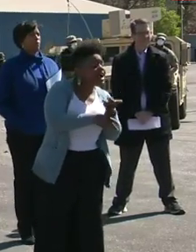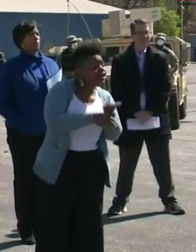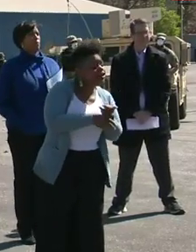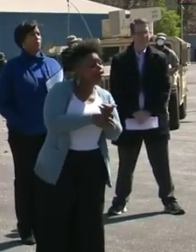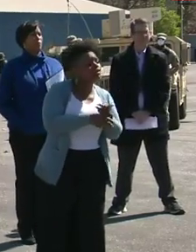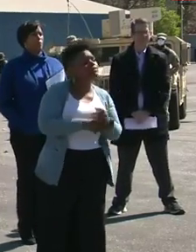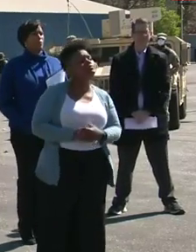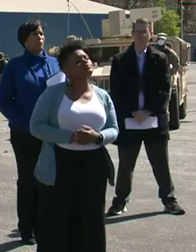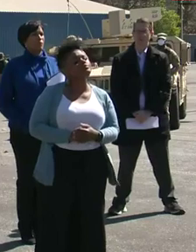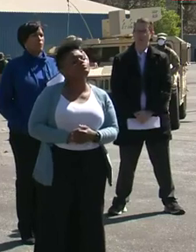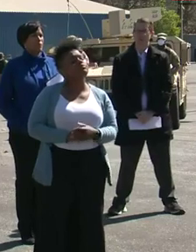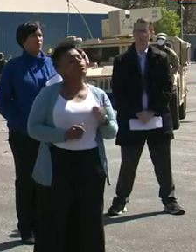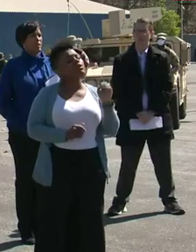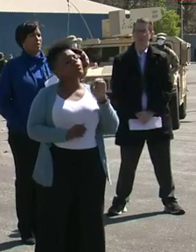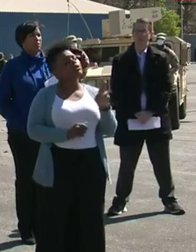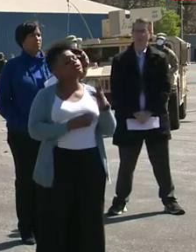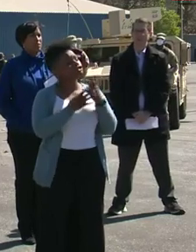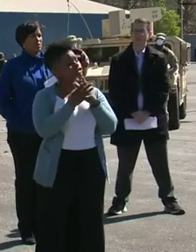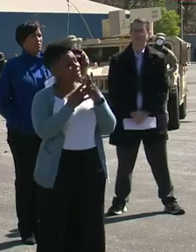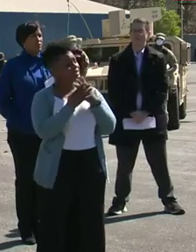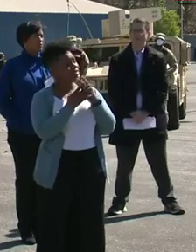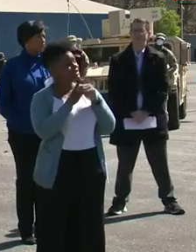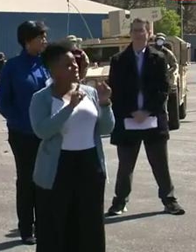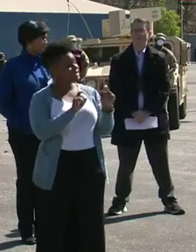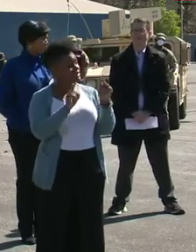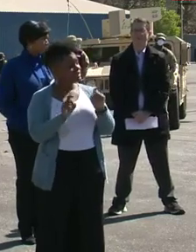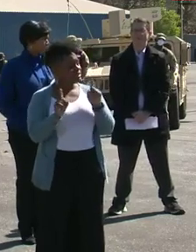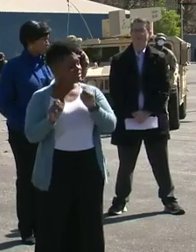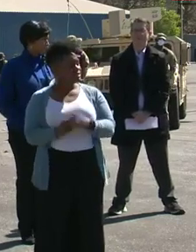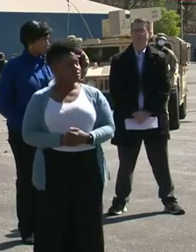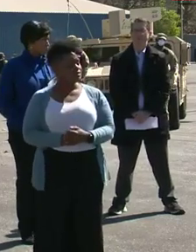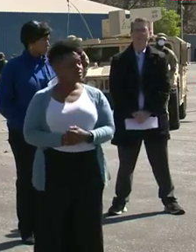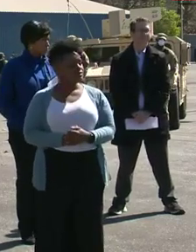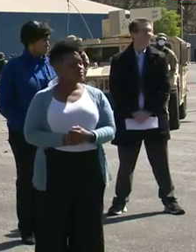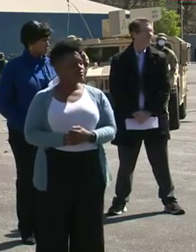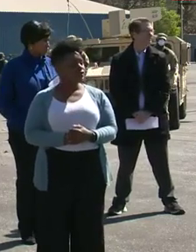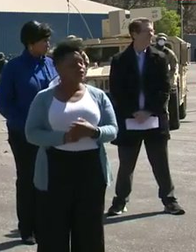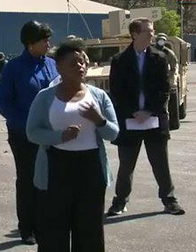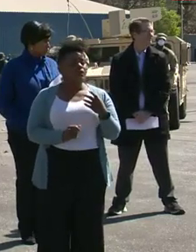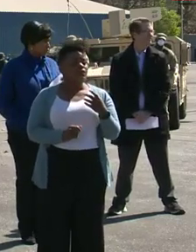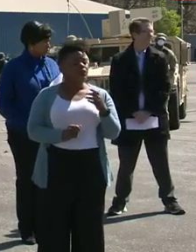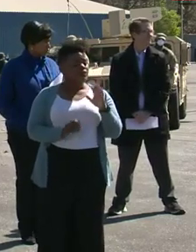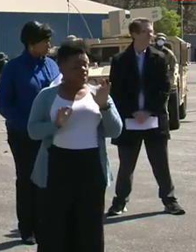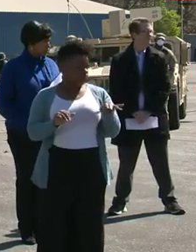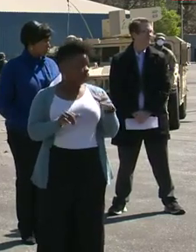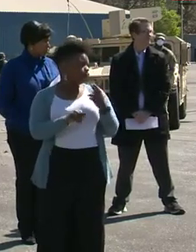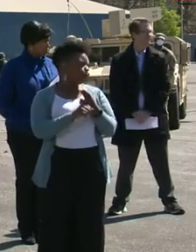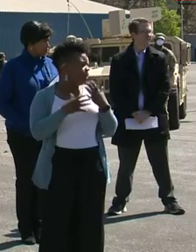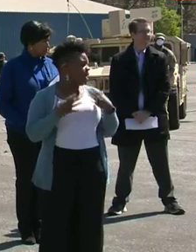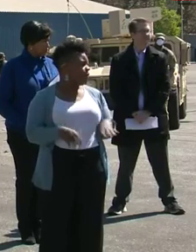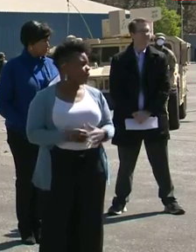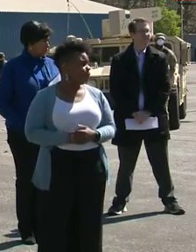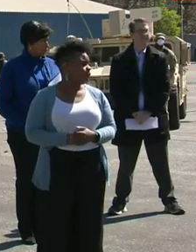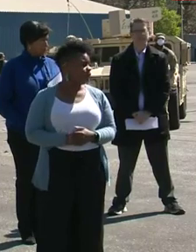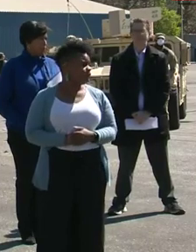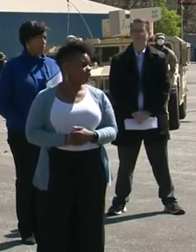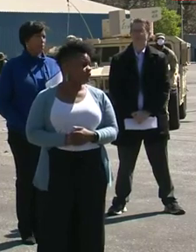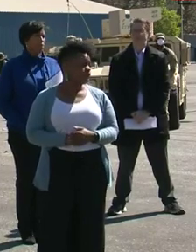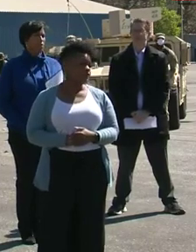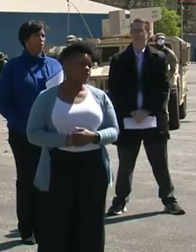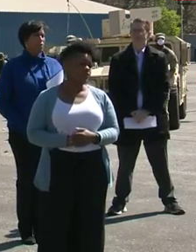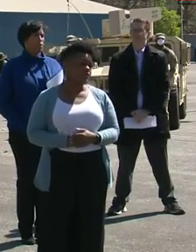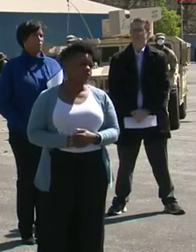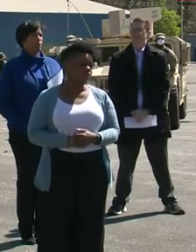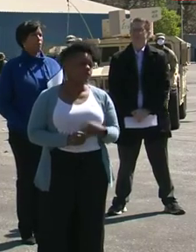you are providing actual screening to individuals who are suspected of having COVID-19. So we have